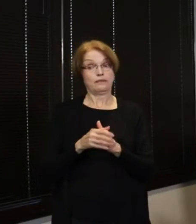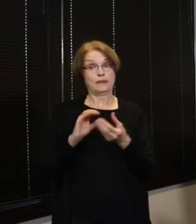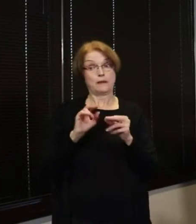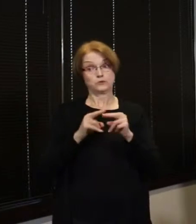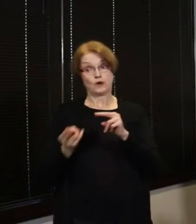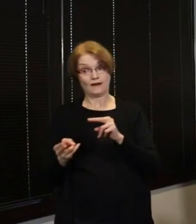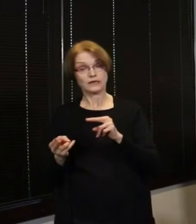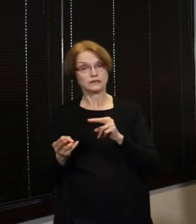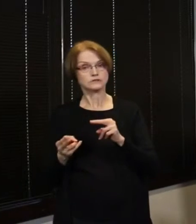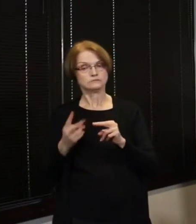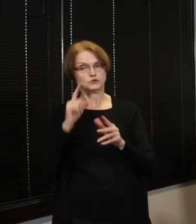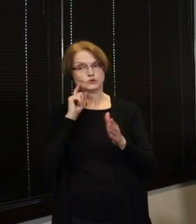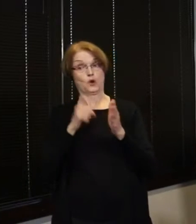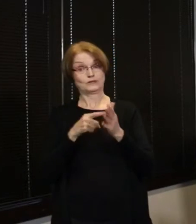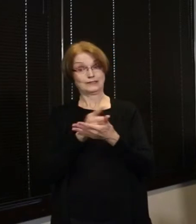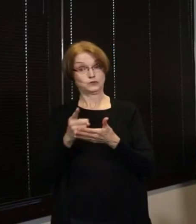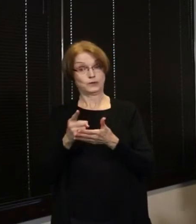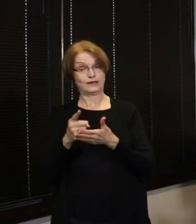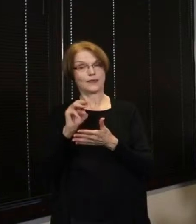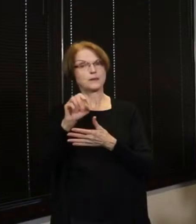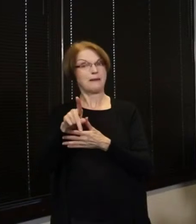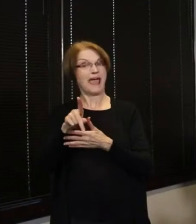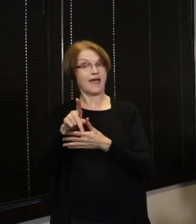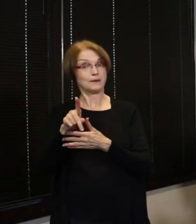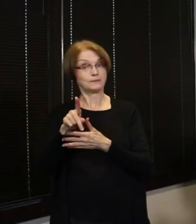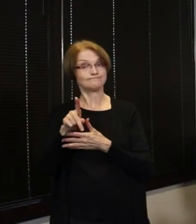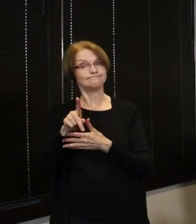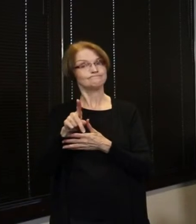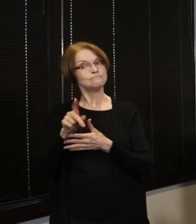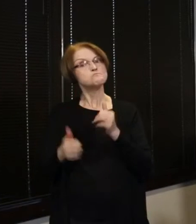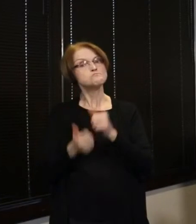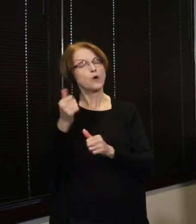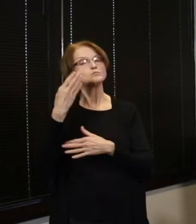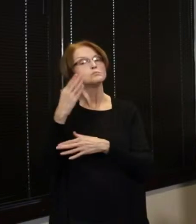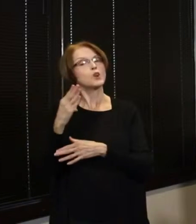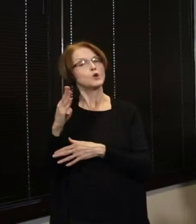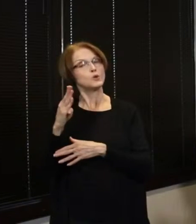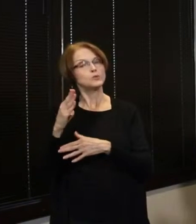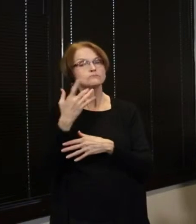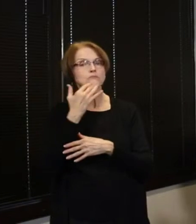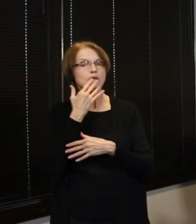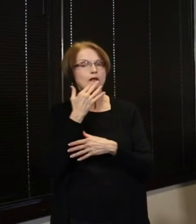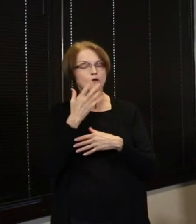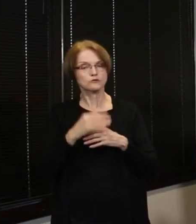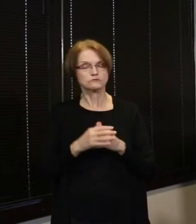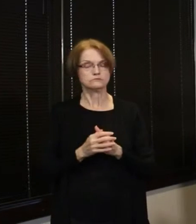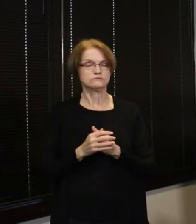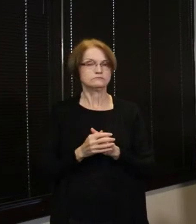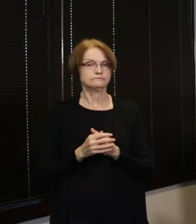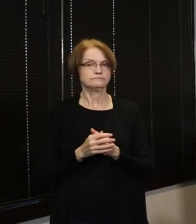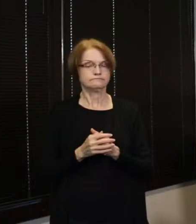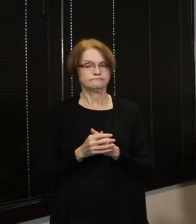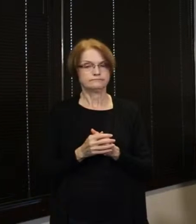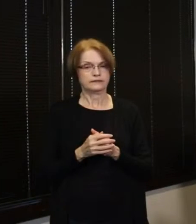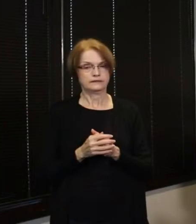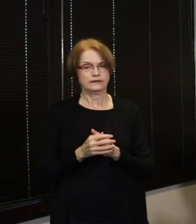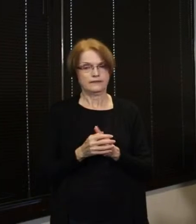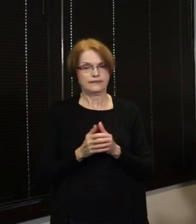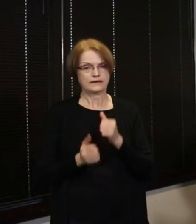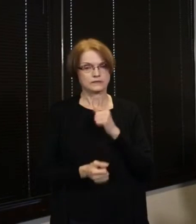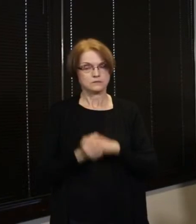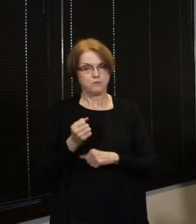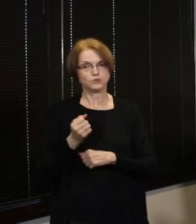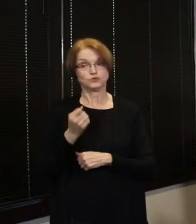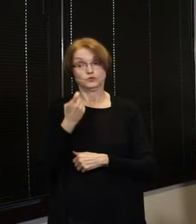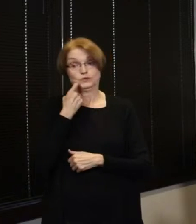mostly blue this week. And again, this measures the number of cases over the most recent 7 days compared